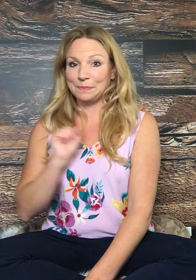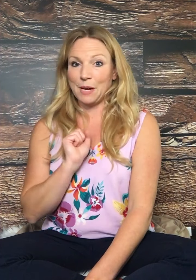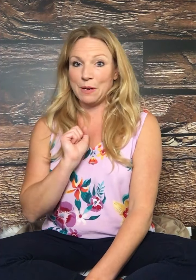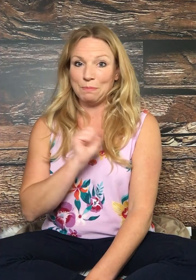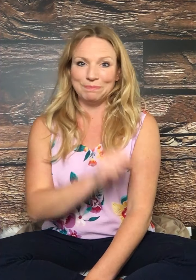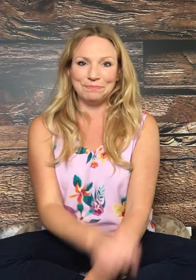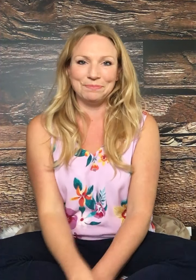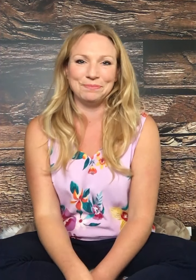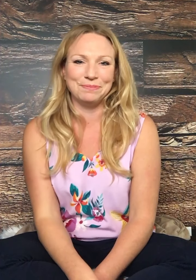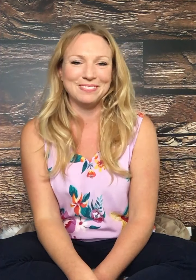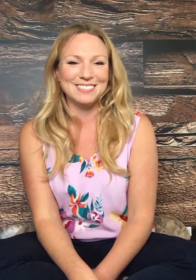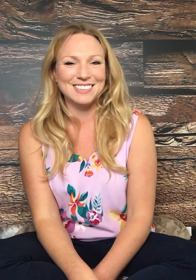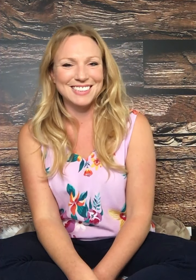Here we go.